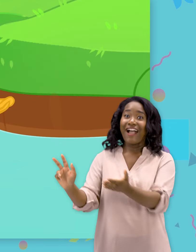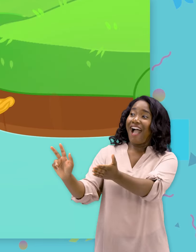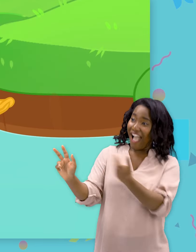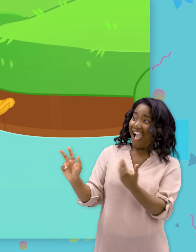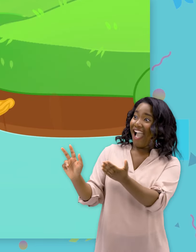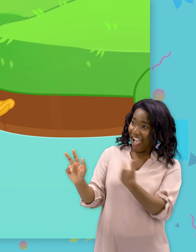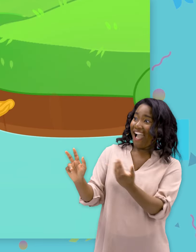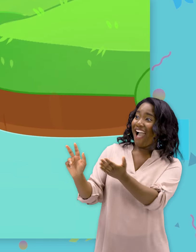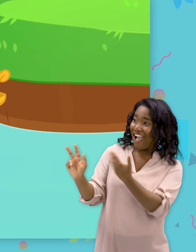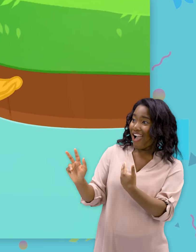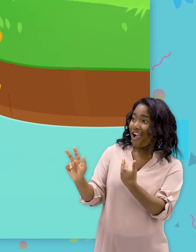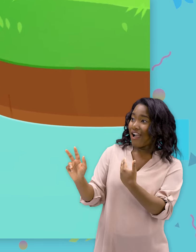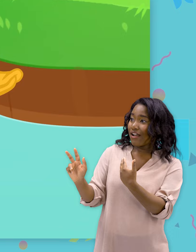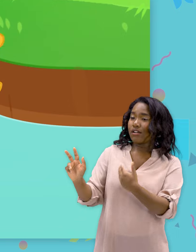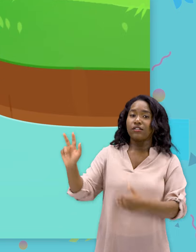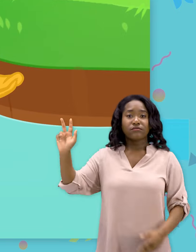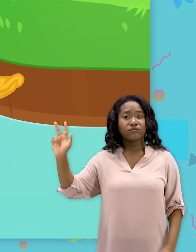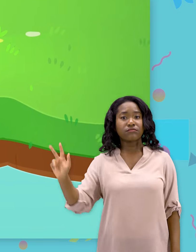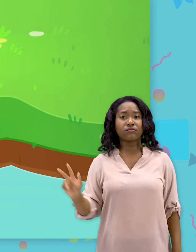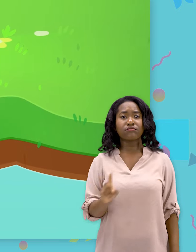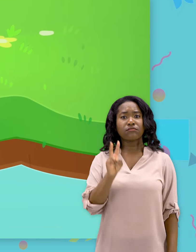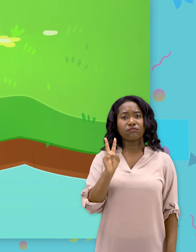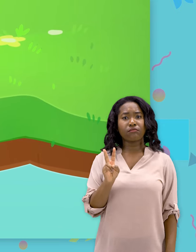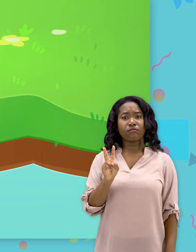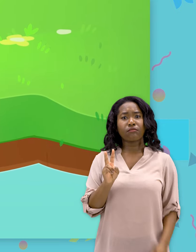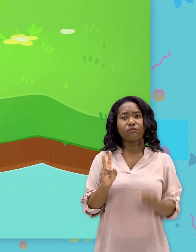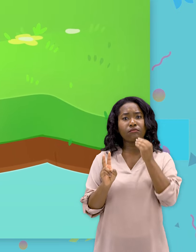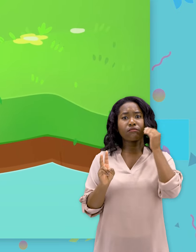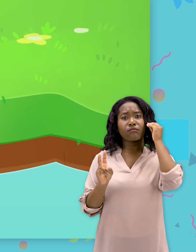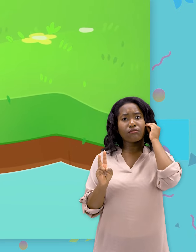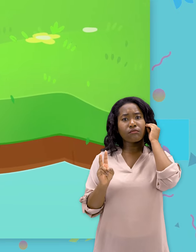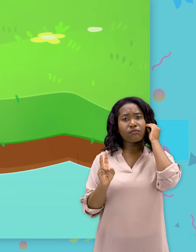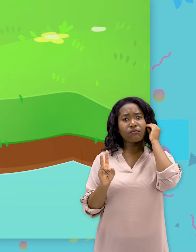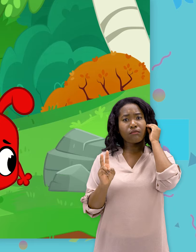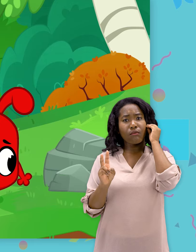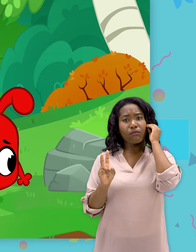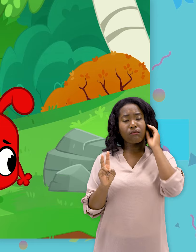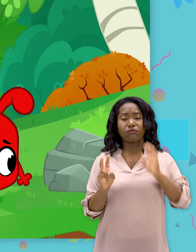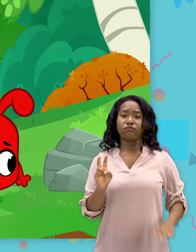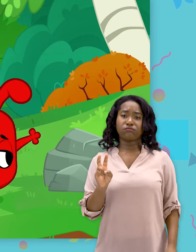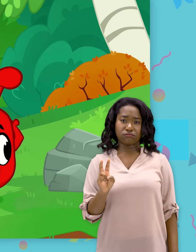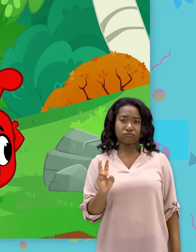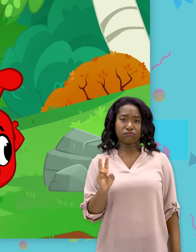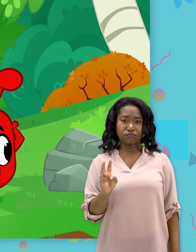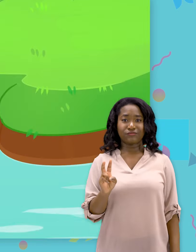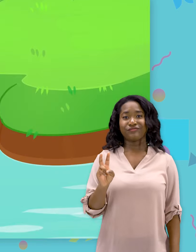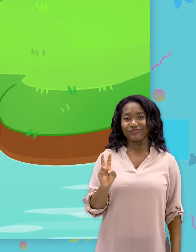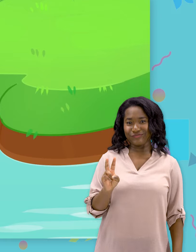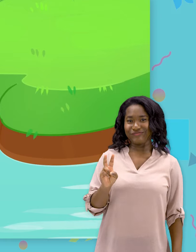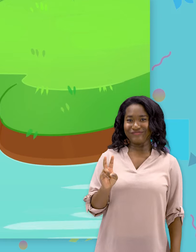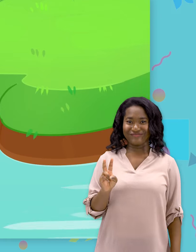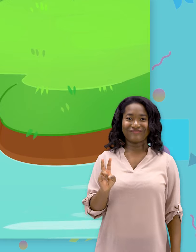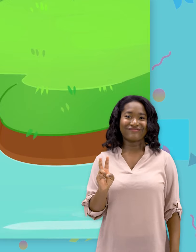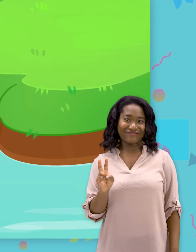duck said, quack, quack, quack, but only two little ducks came swimming back.